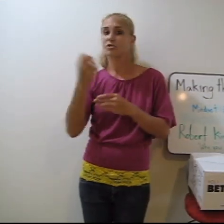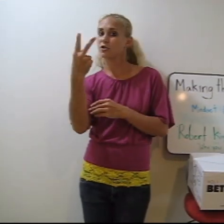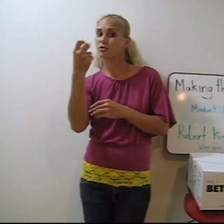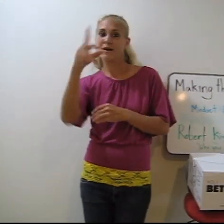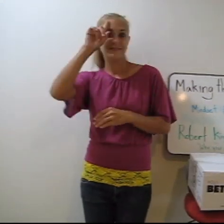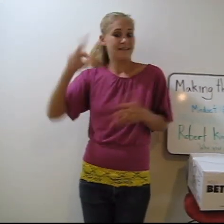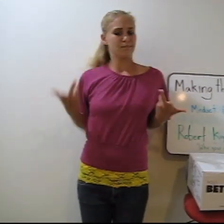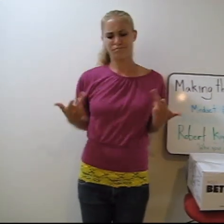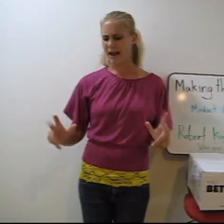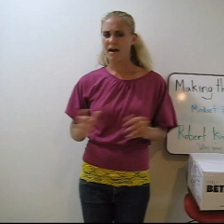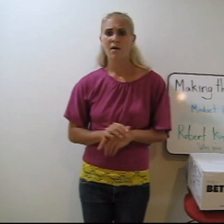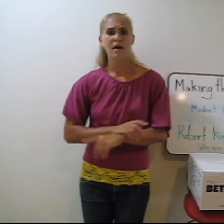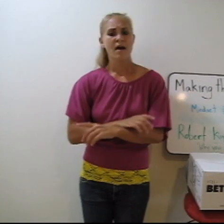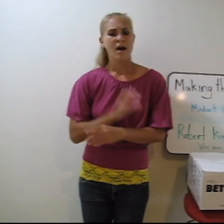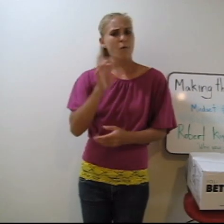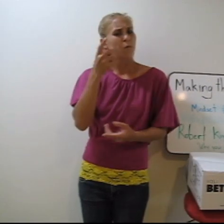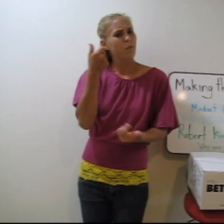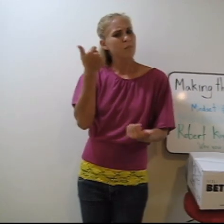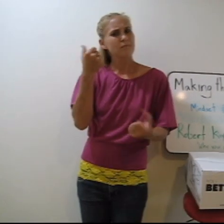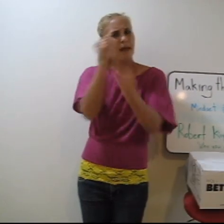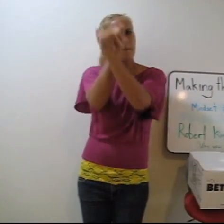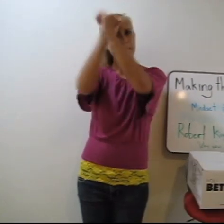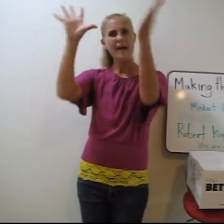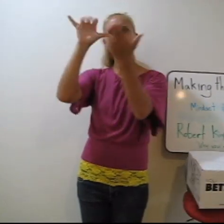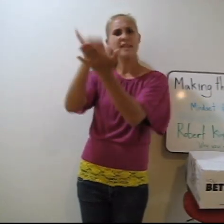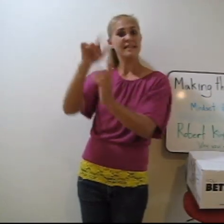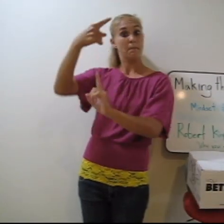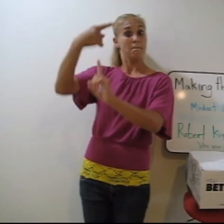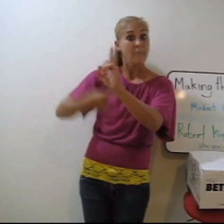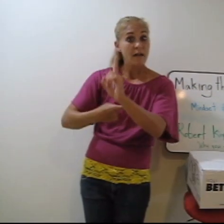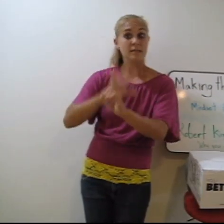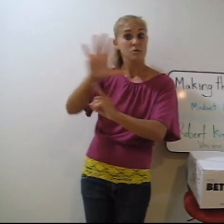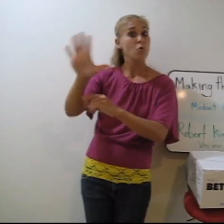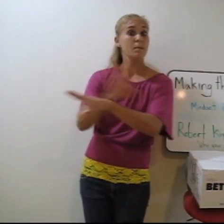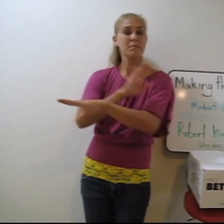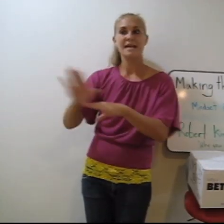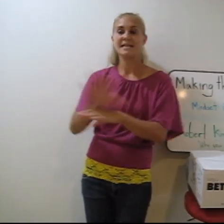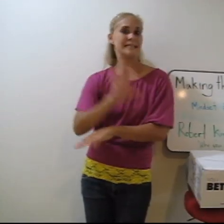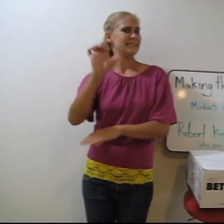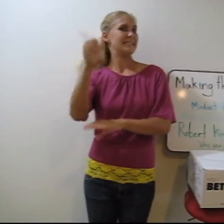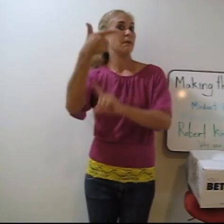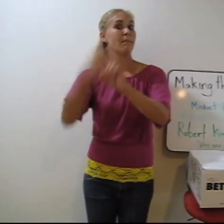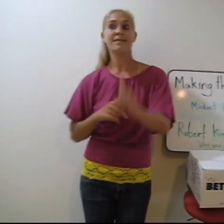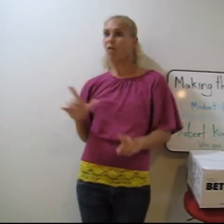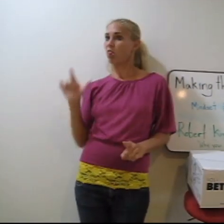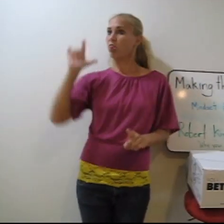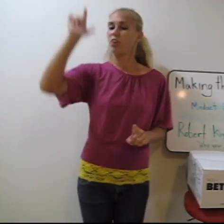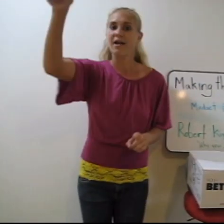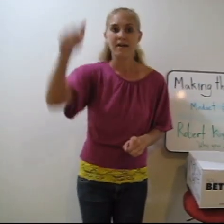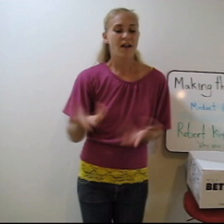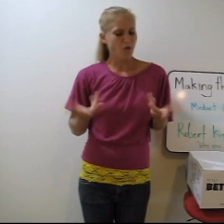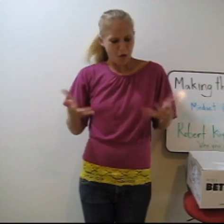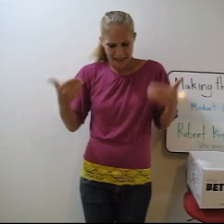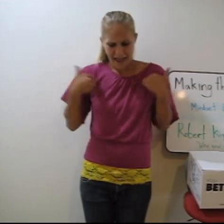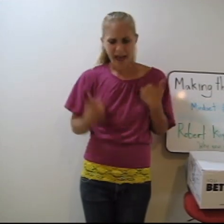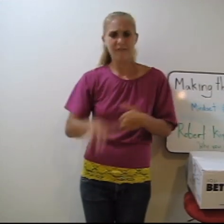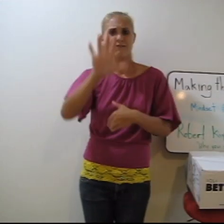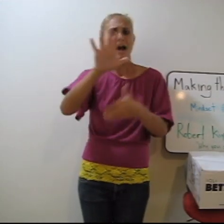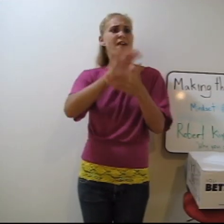Well, imagine these are your months in the business. You are now 10 months down the road, and you are at $5.12 of